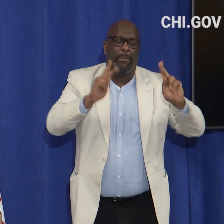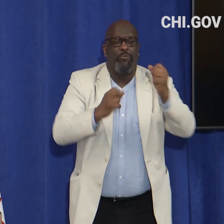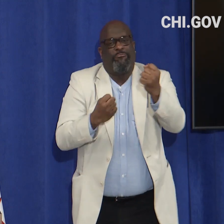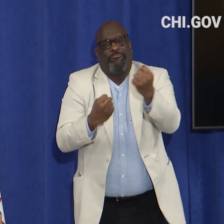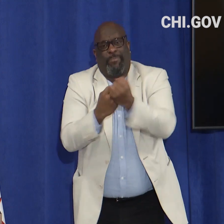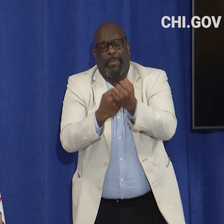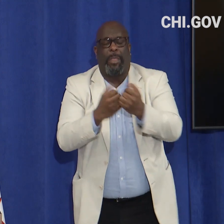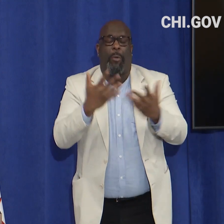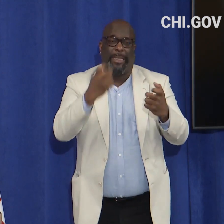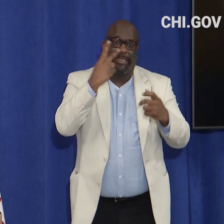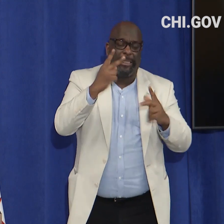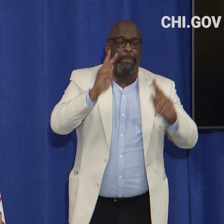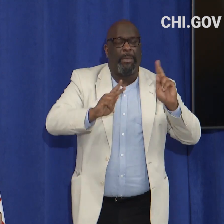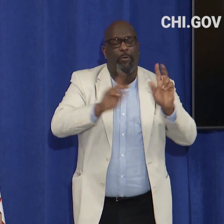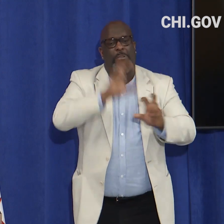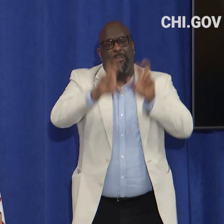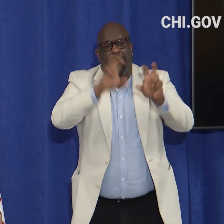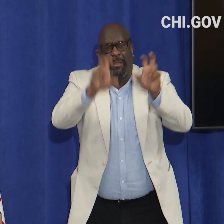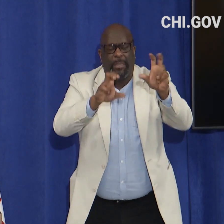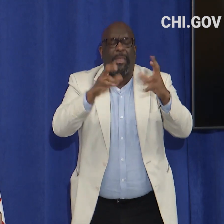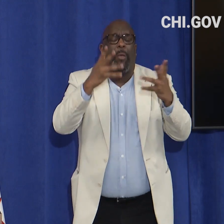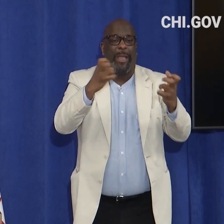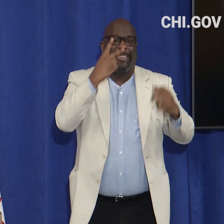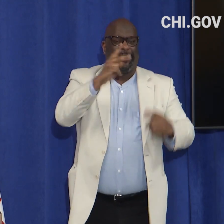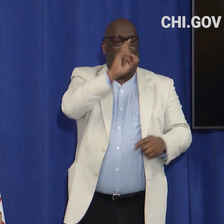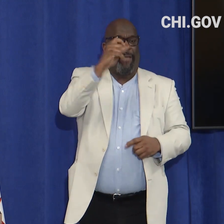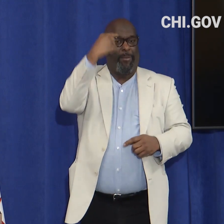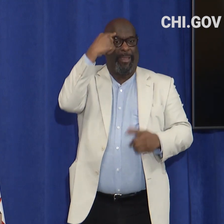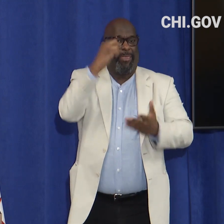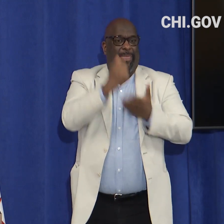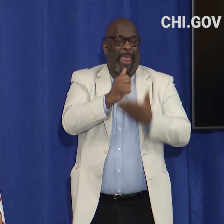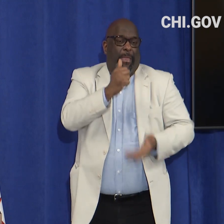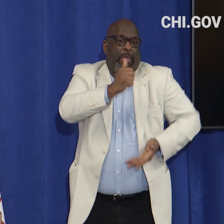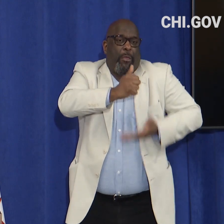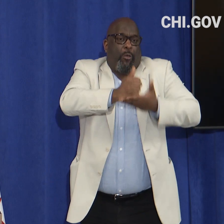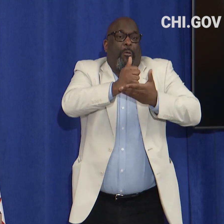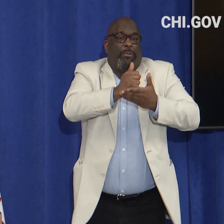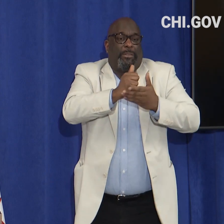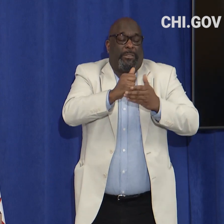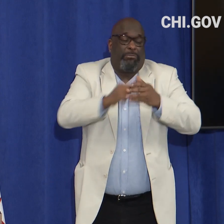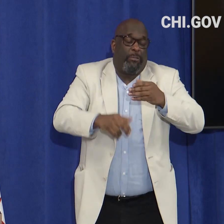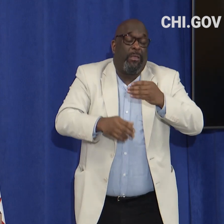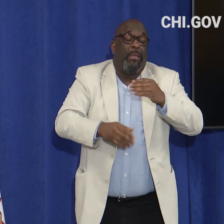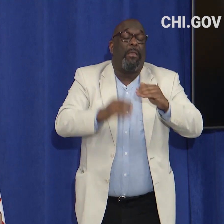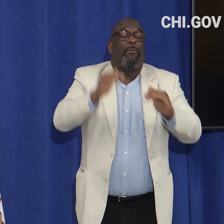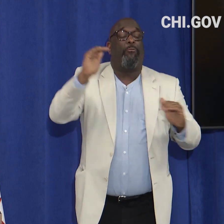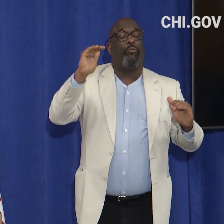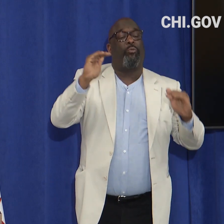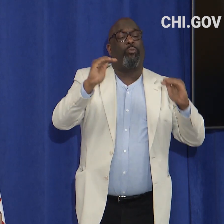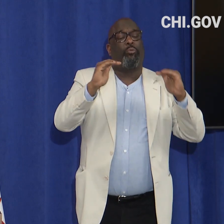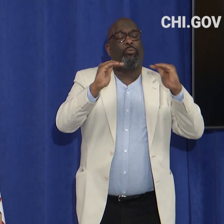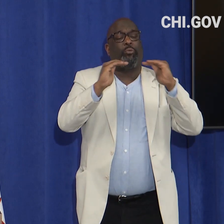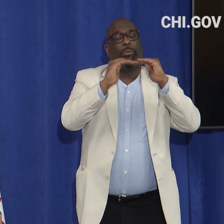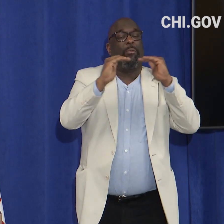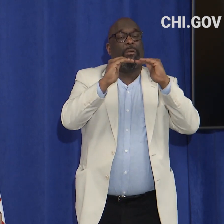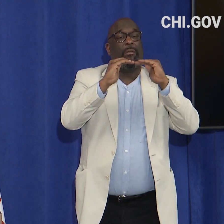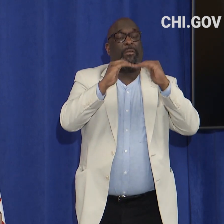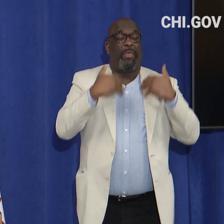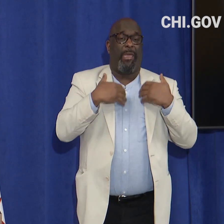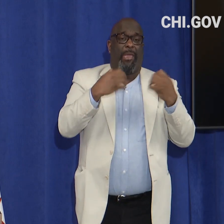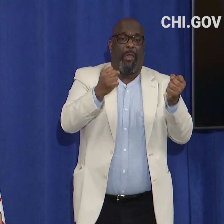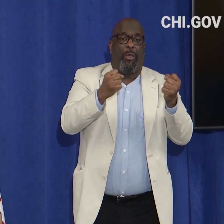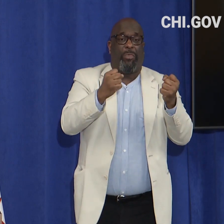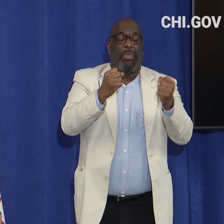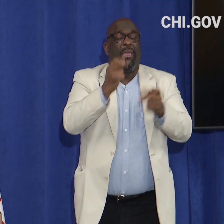is a government who responds to the healthcare disparities, the life expectancy disparities, the fact that they